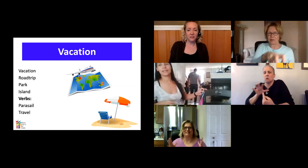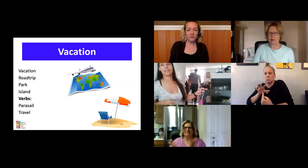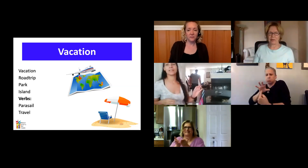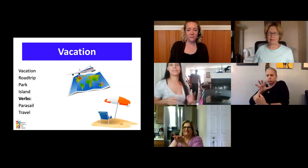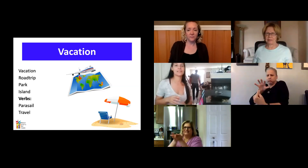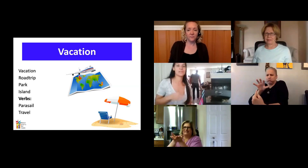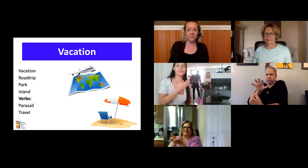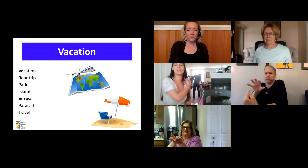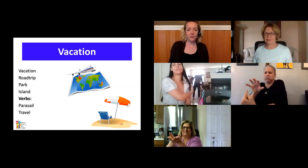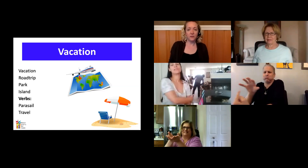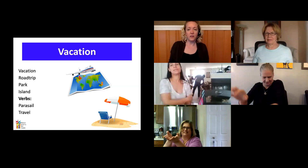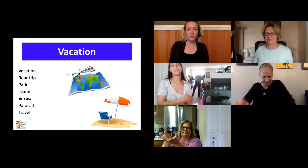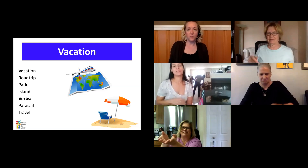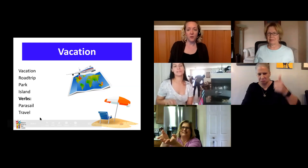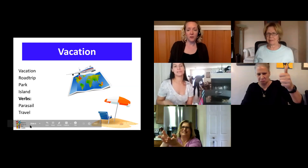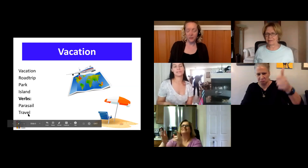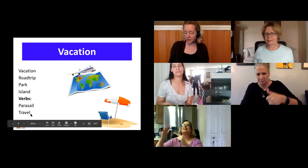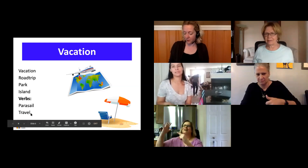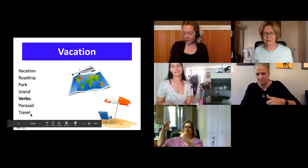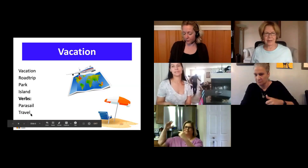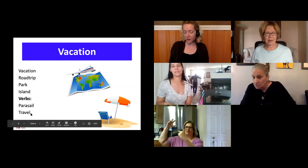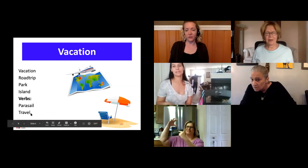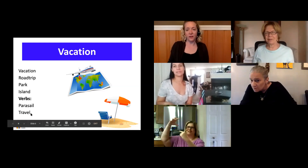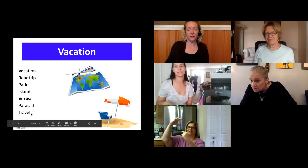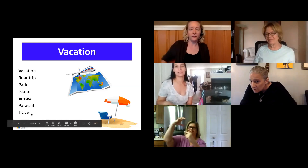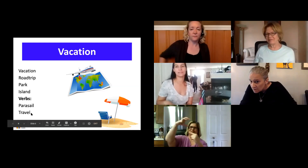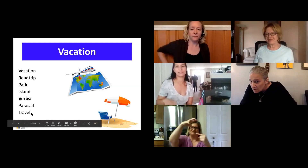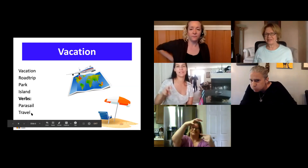Okay, so you've got your boat and there's your parasail.